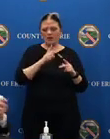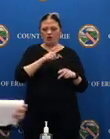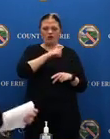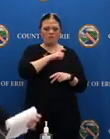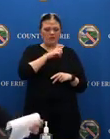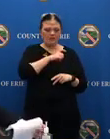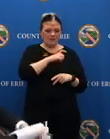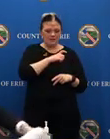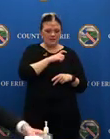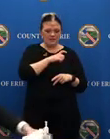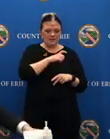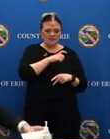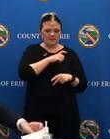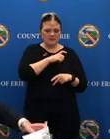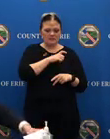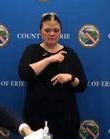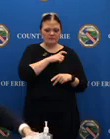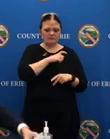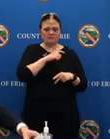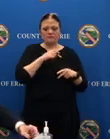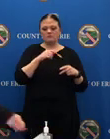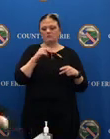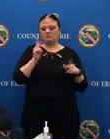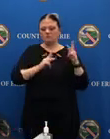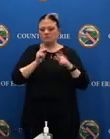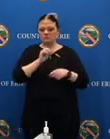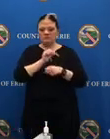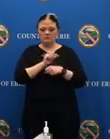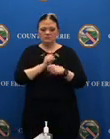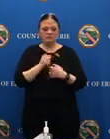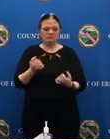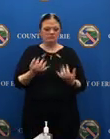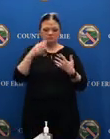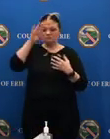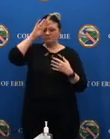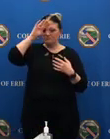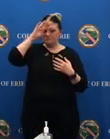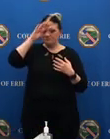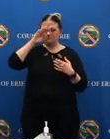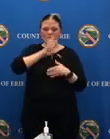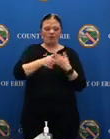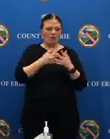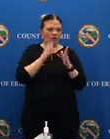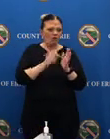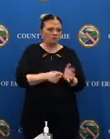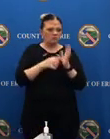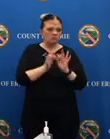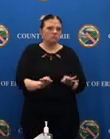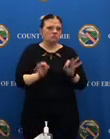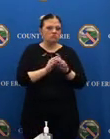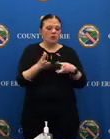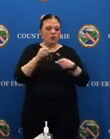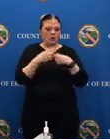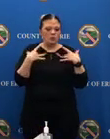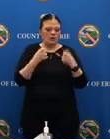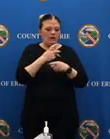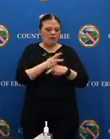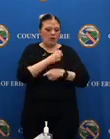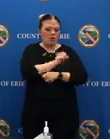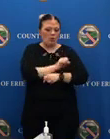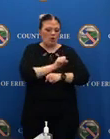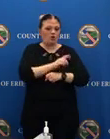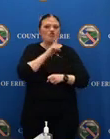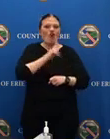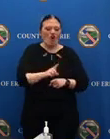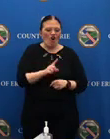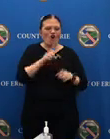police force, our people that work in fire. So all our essential personnel, including our healthcare workers, are being